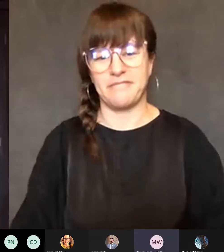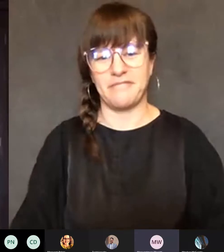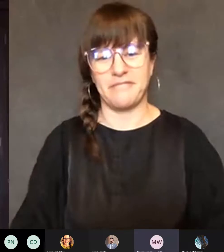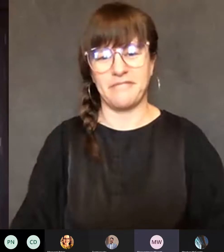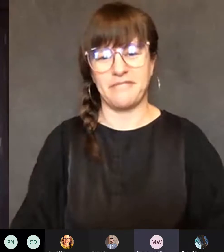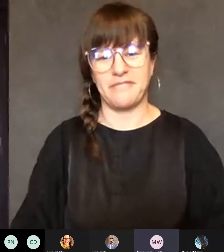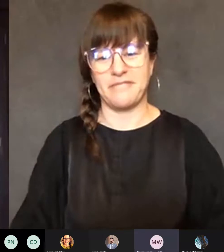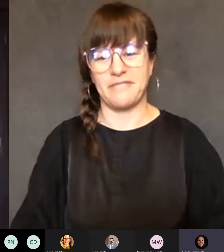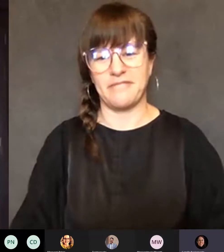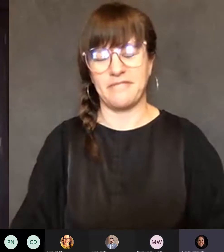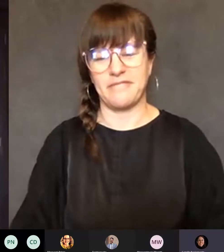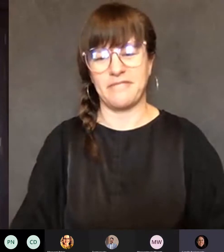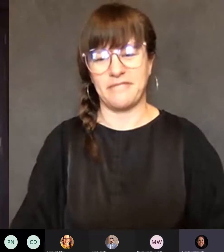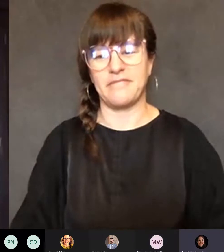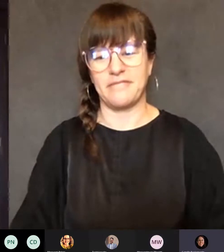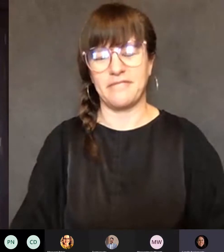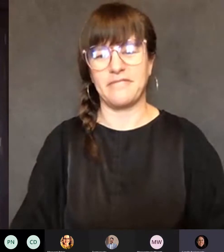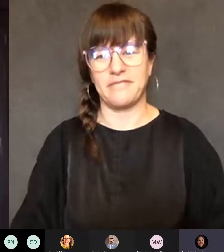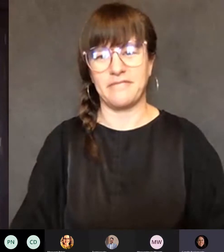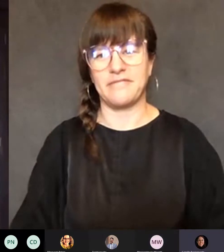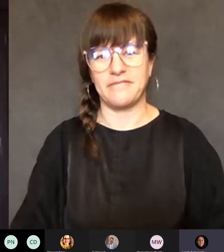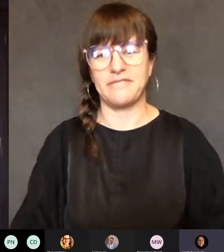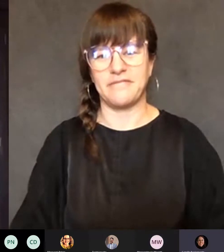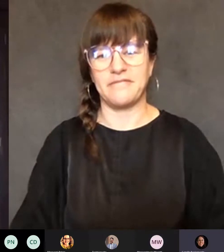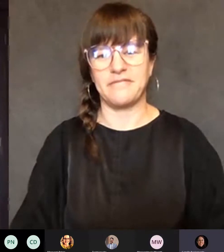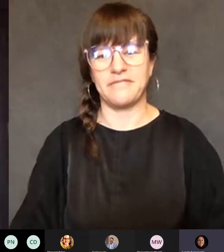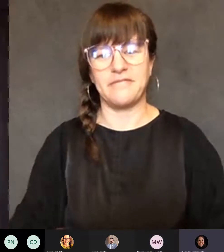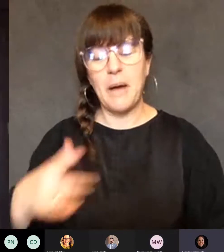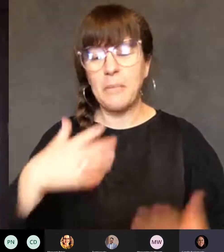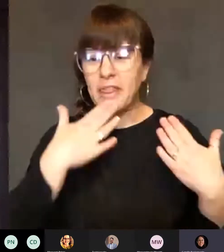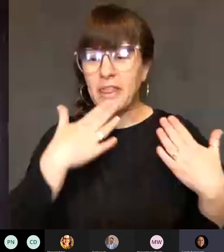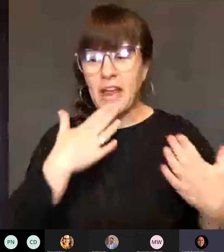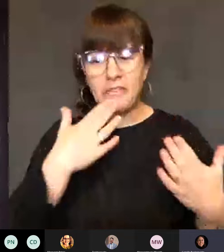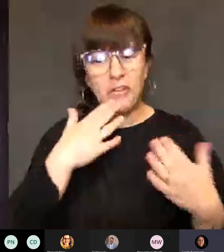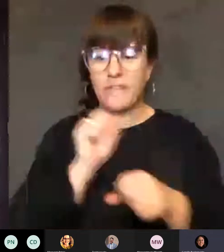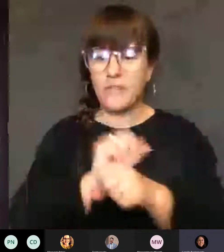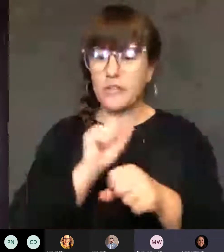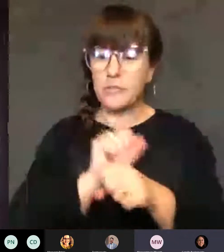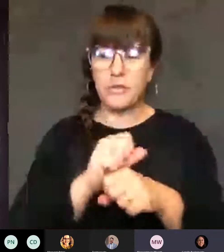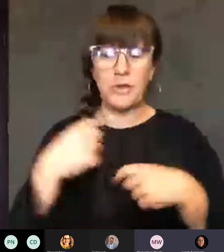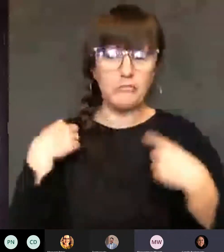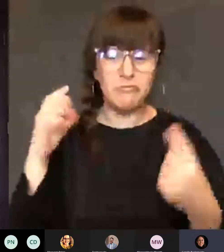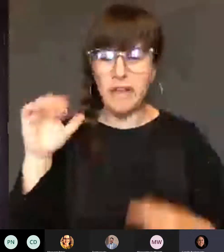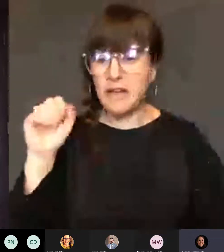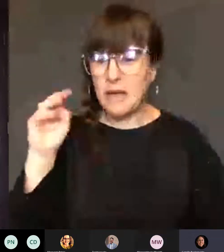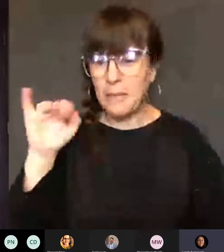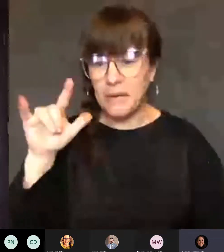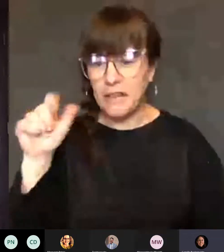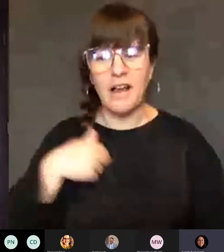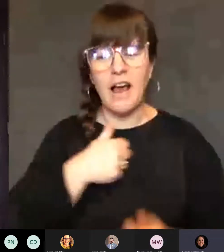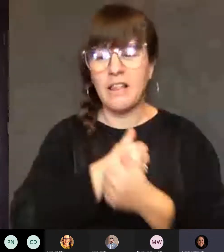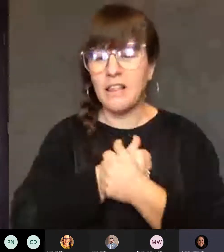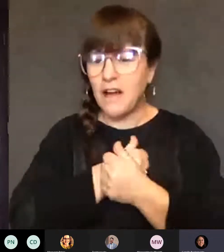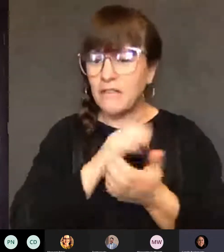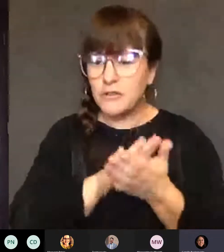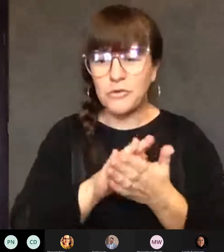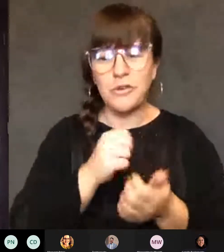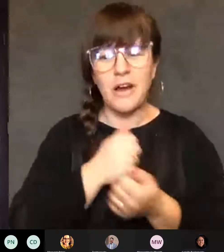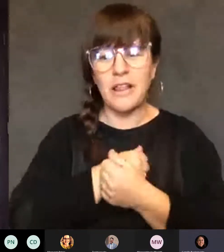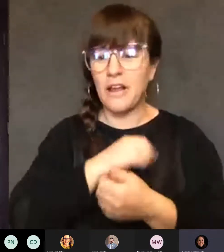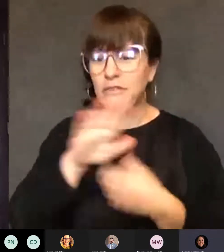Absolutely grateful for having been here. Sincerely, with everything I've got. I love this school. I love you all.